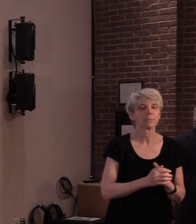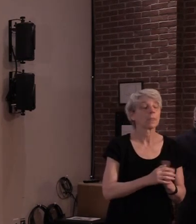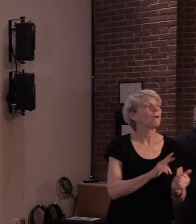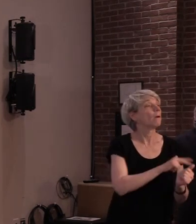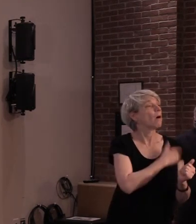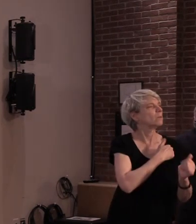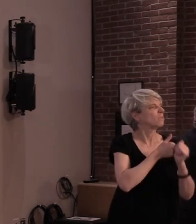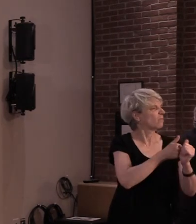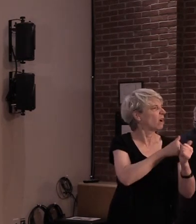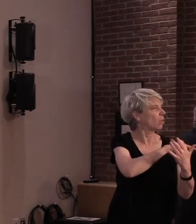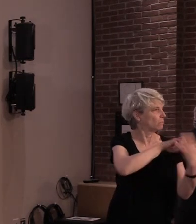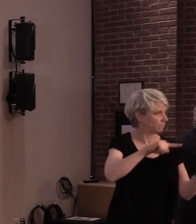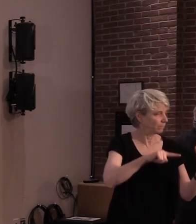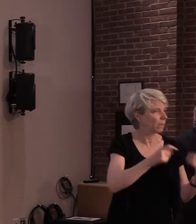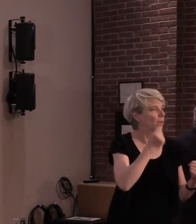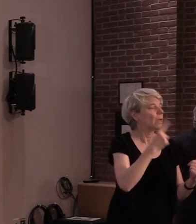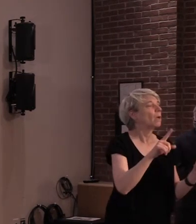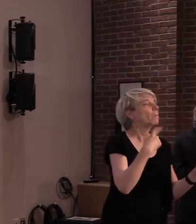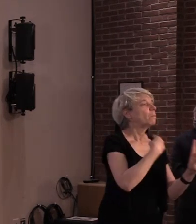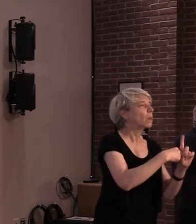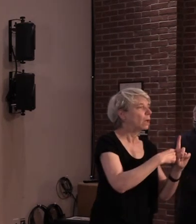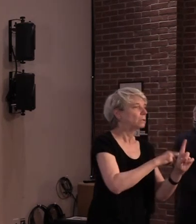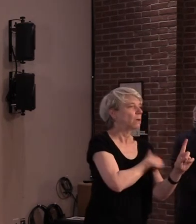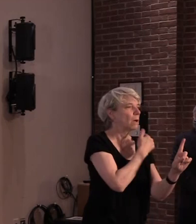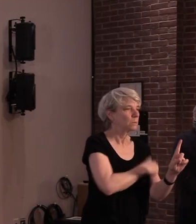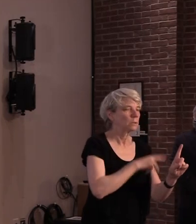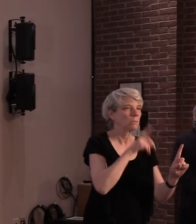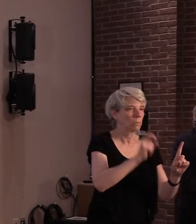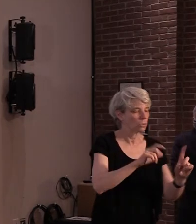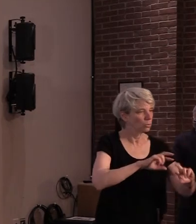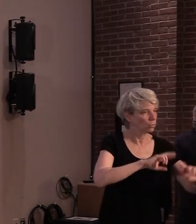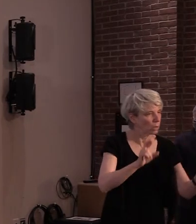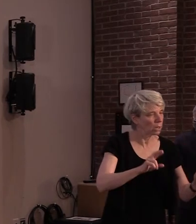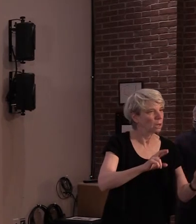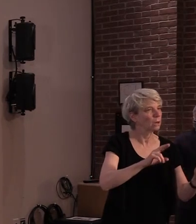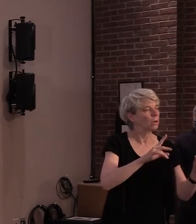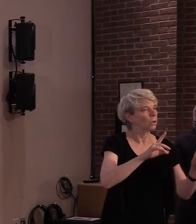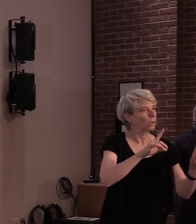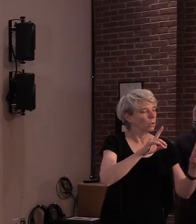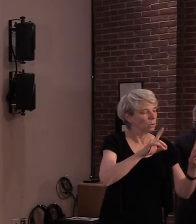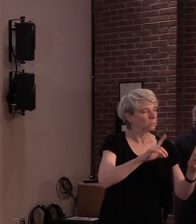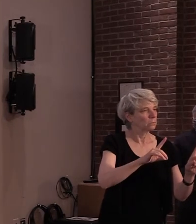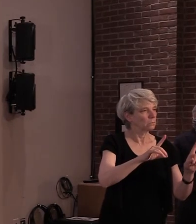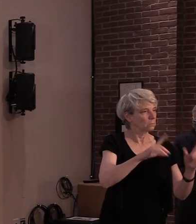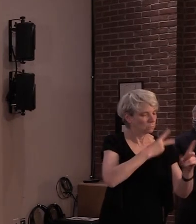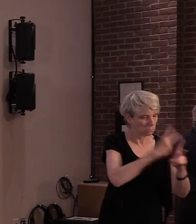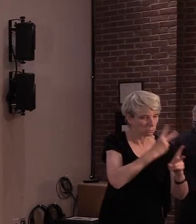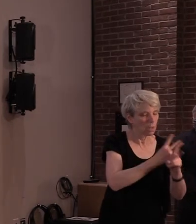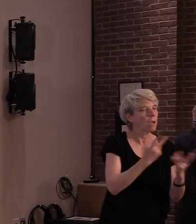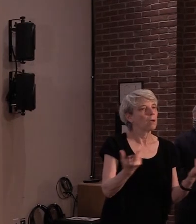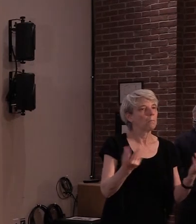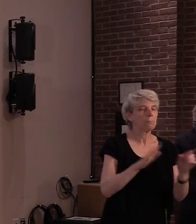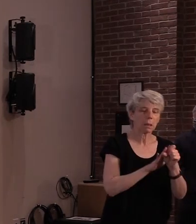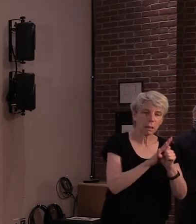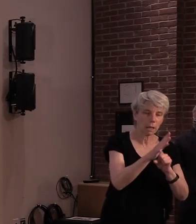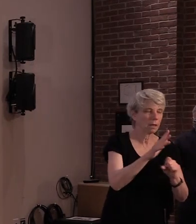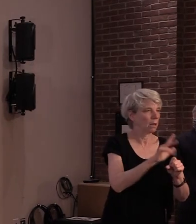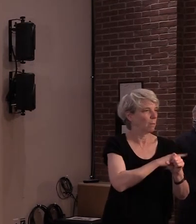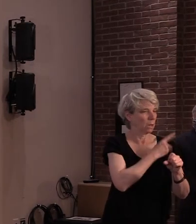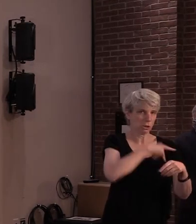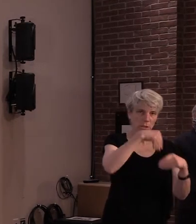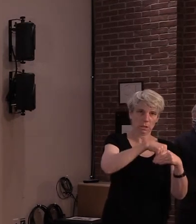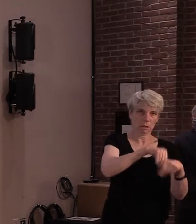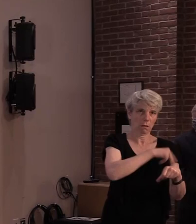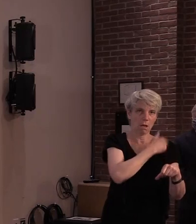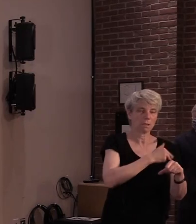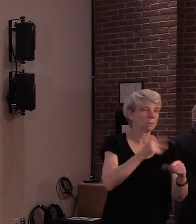Hospitals must also have plans to promptly expand their inpatient capacity to handle any surge of COVID-19 patients in their